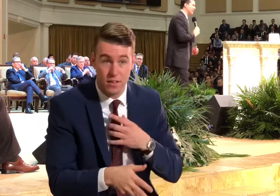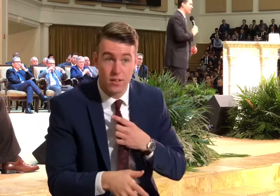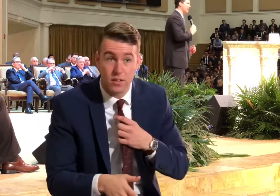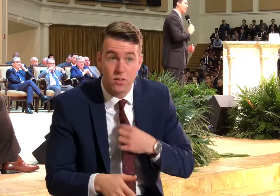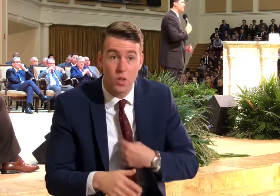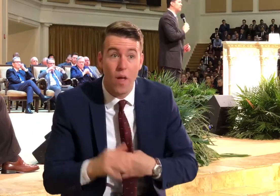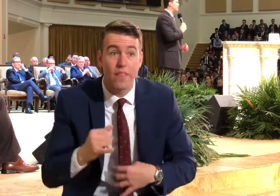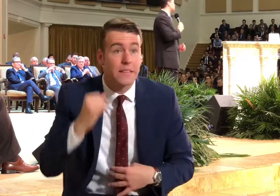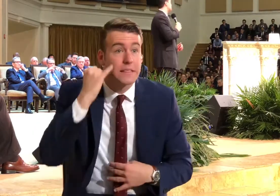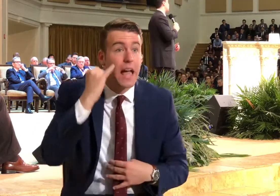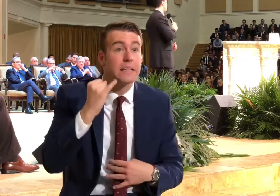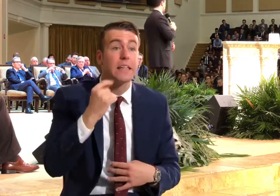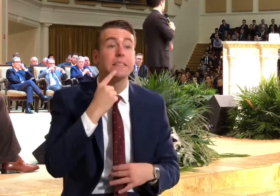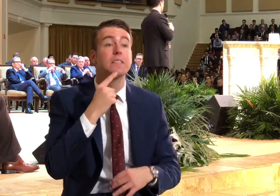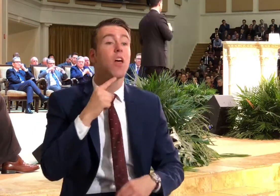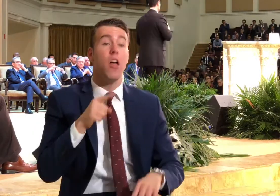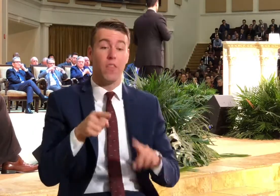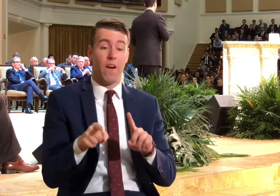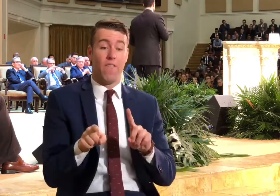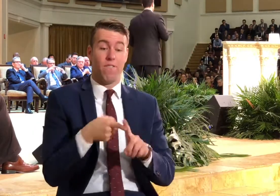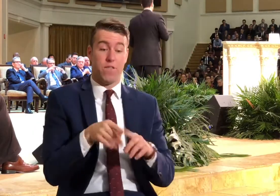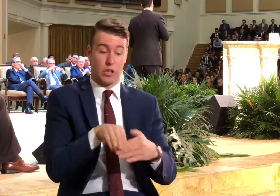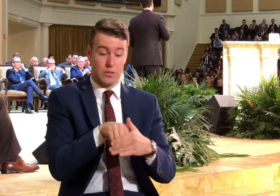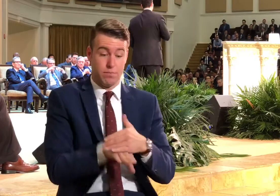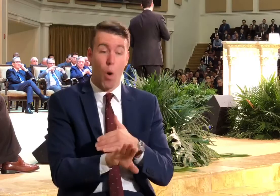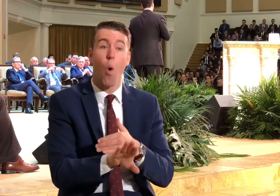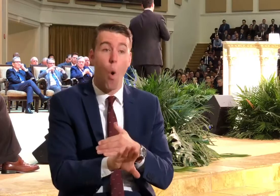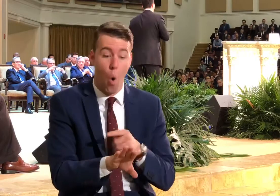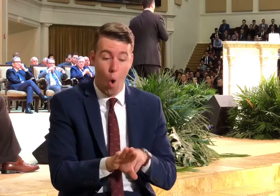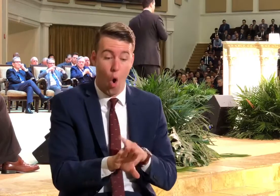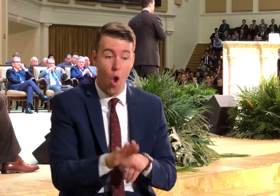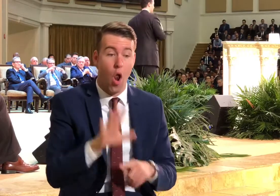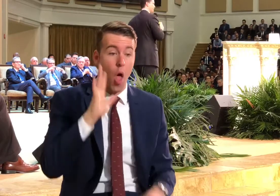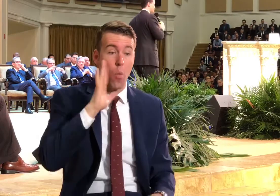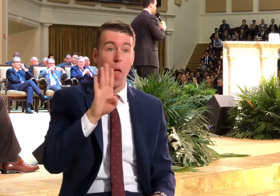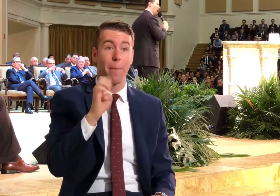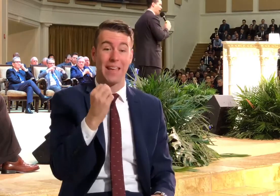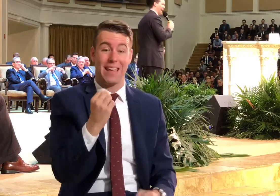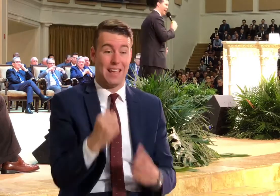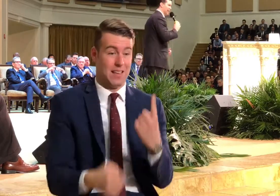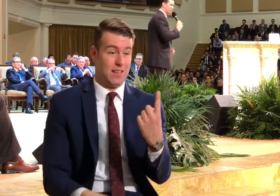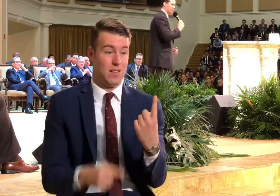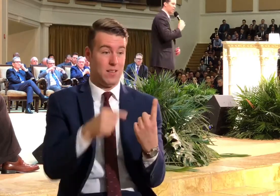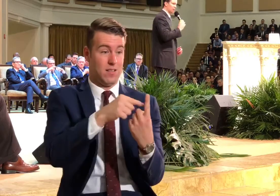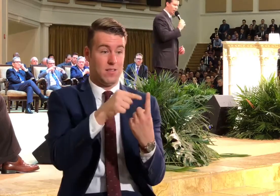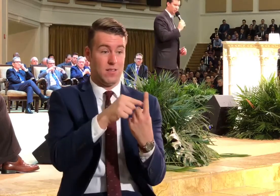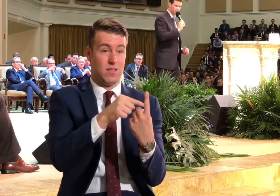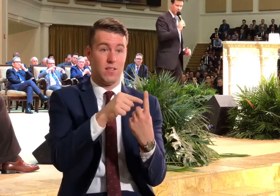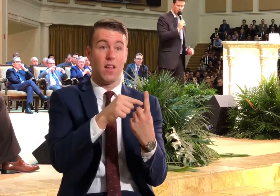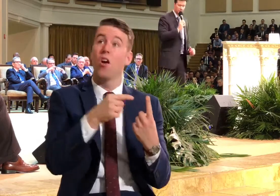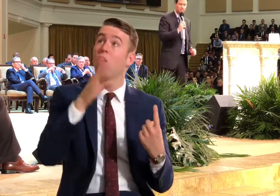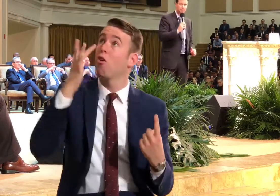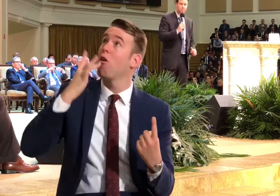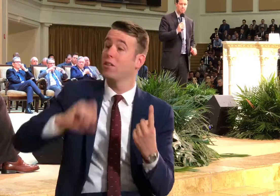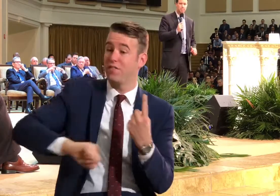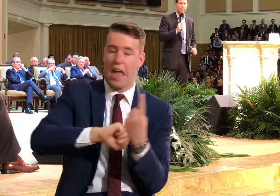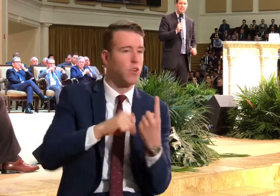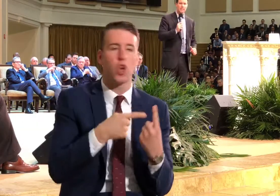the idea that the firstborn is going to be one that does not have God's